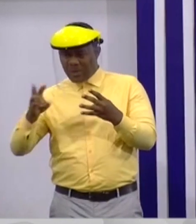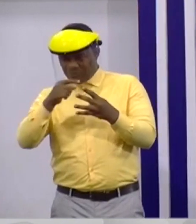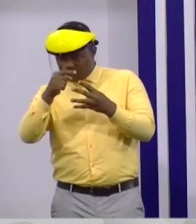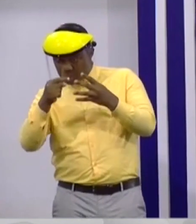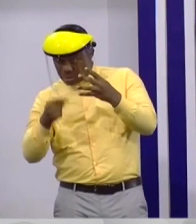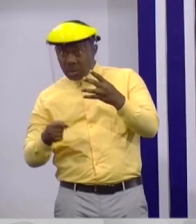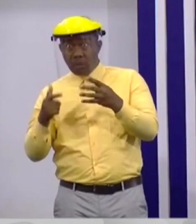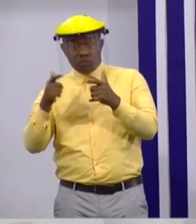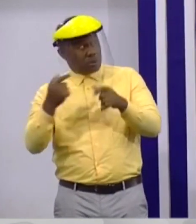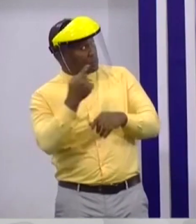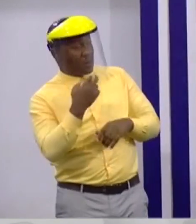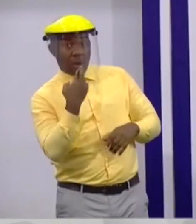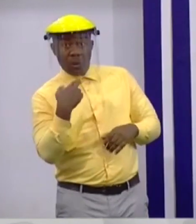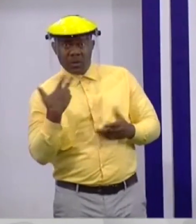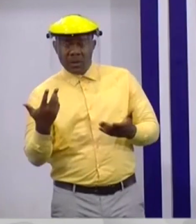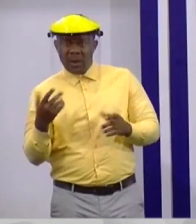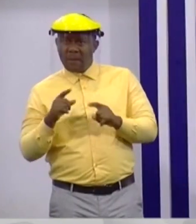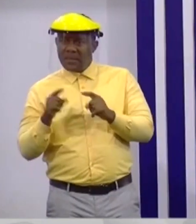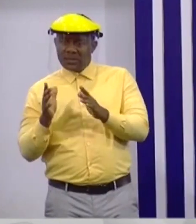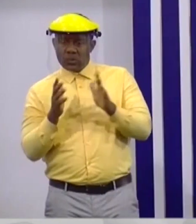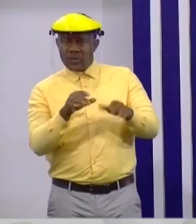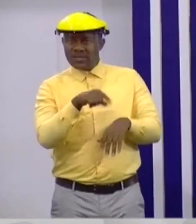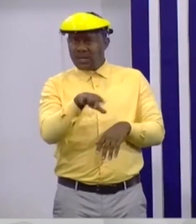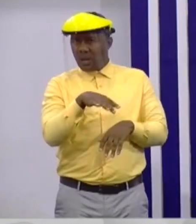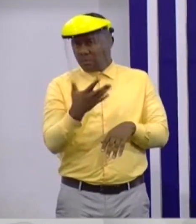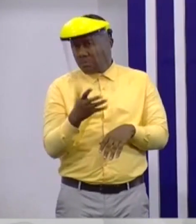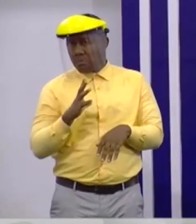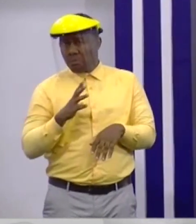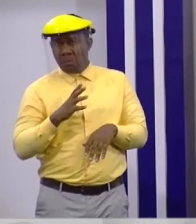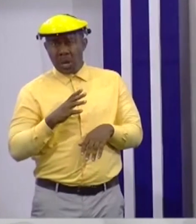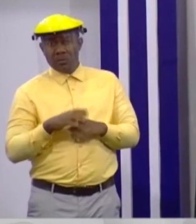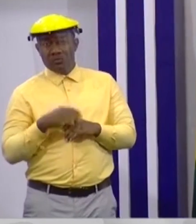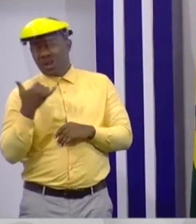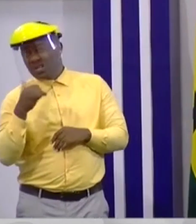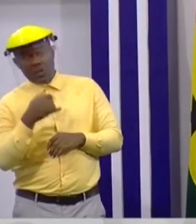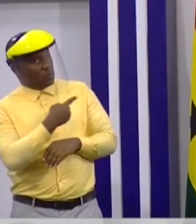the rest of the Greater Accra are mildly, moderately inflamed. So you have